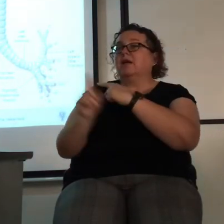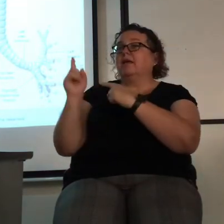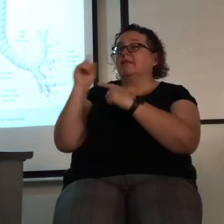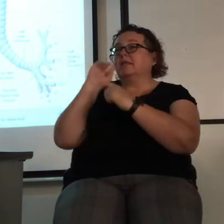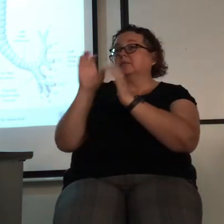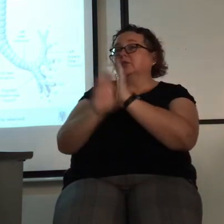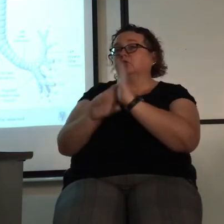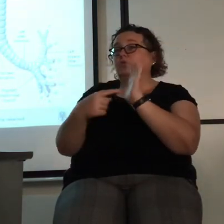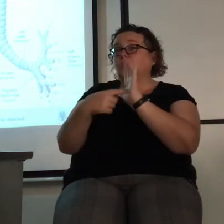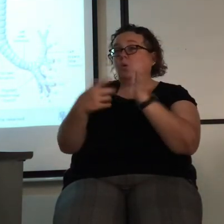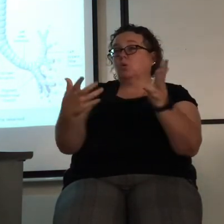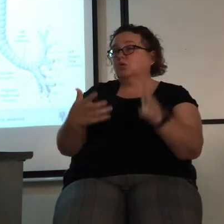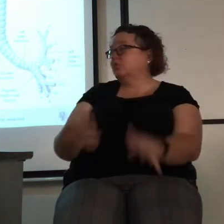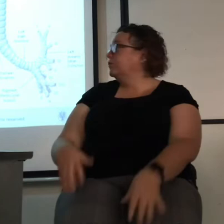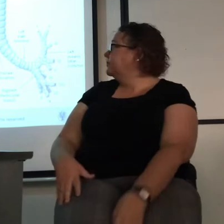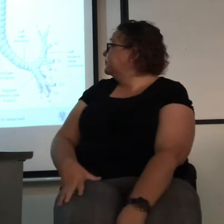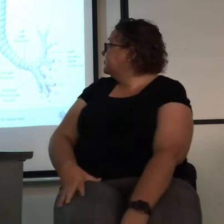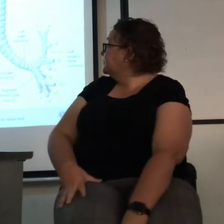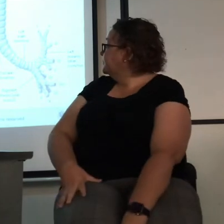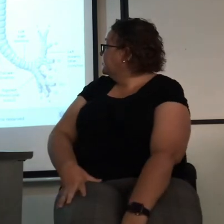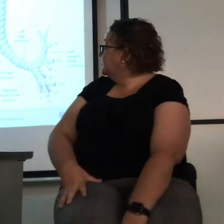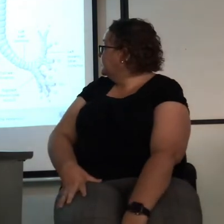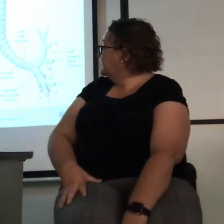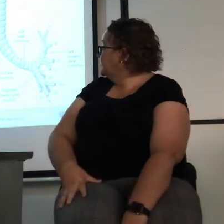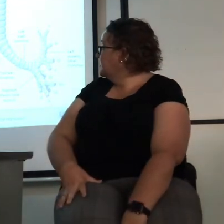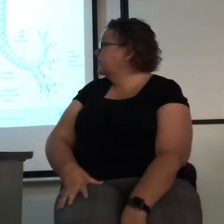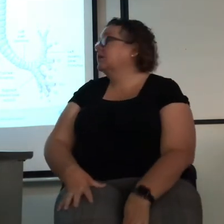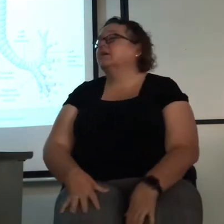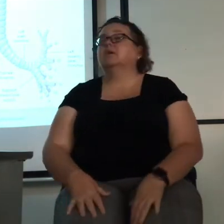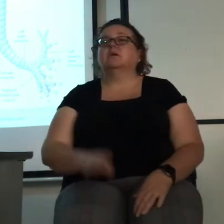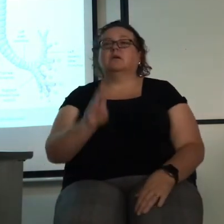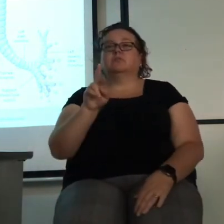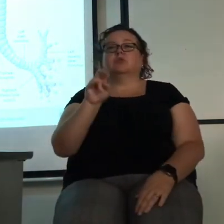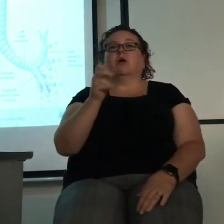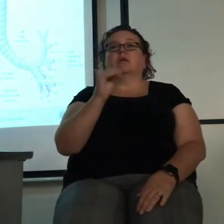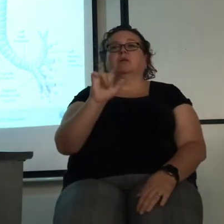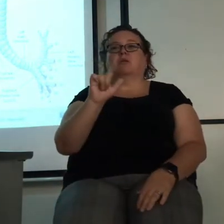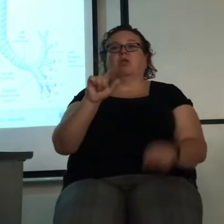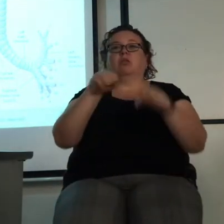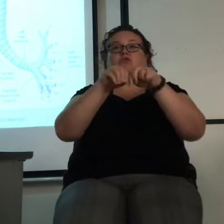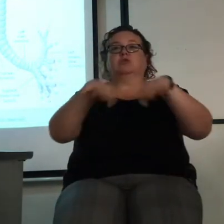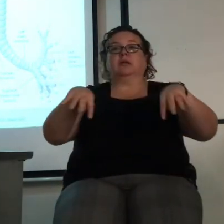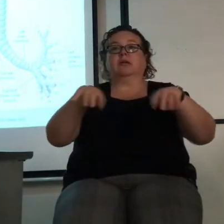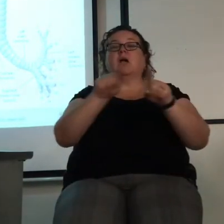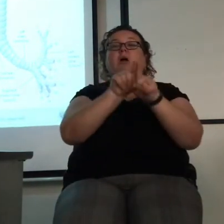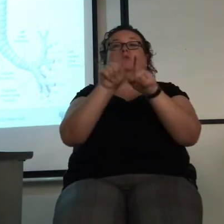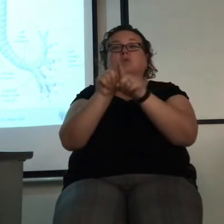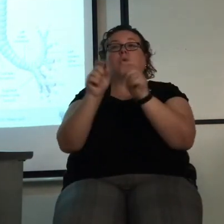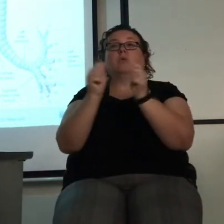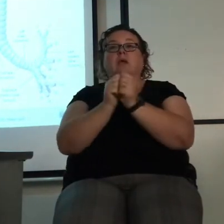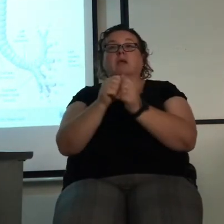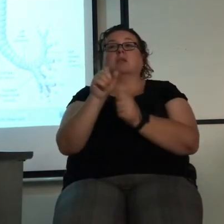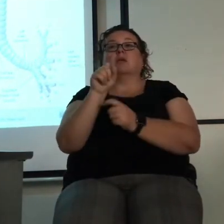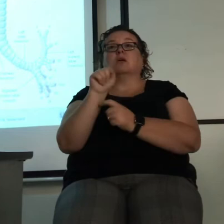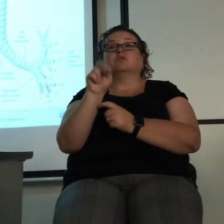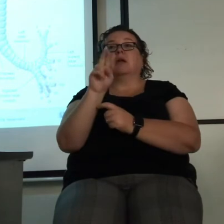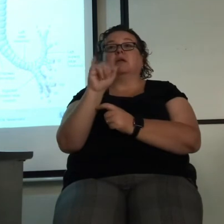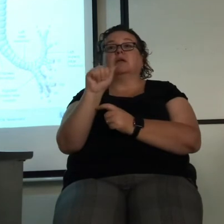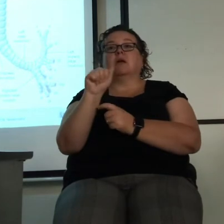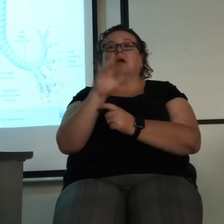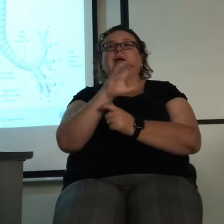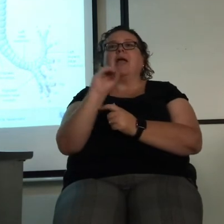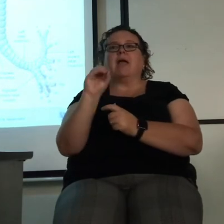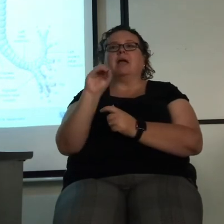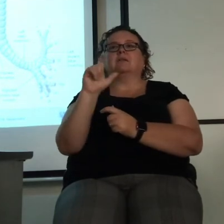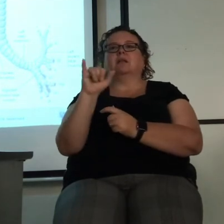you like the bronchial tree along with trachea and larynx. There's your voice